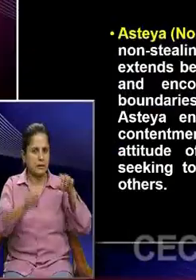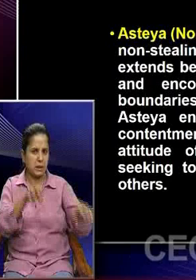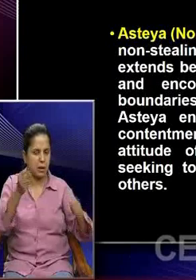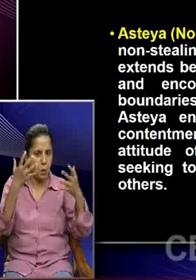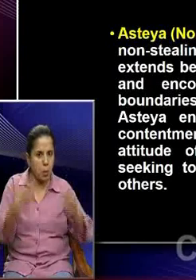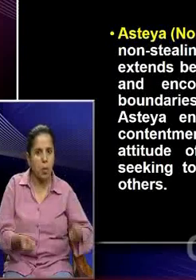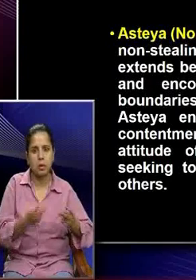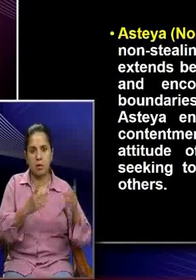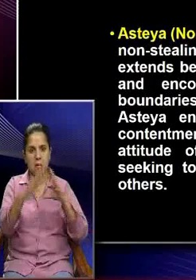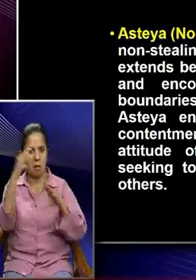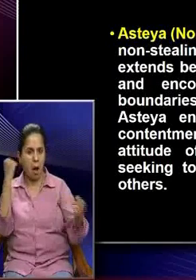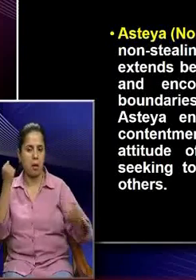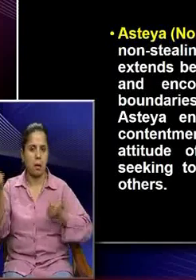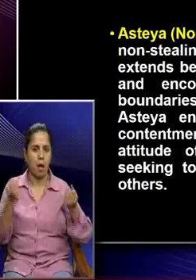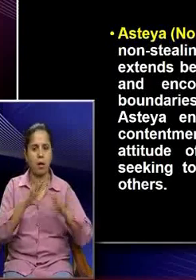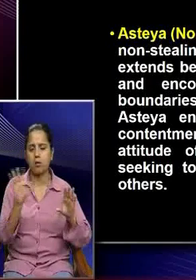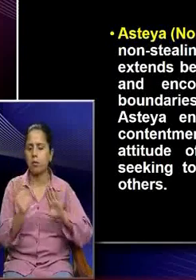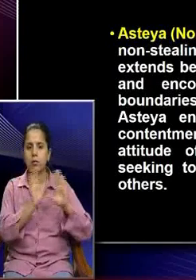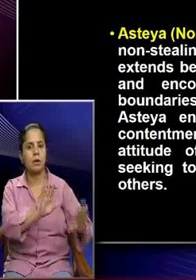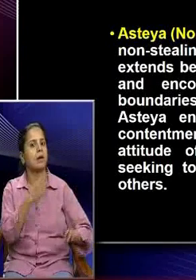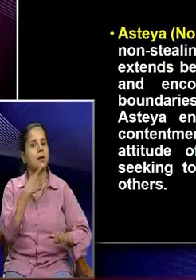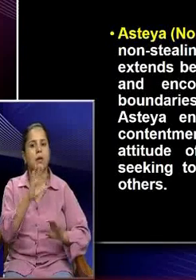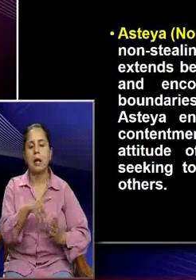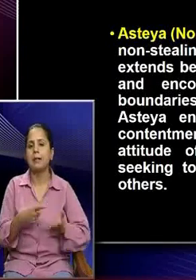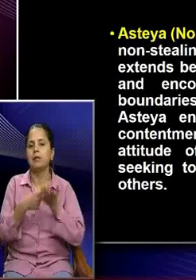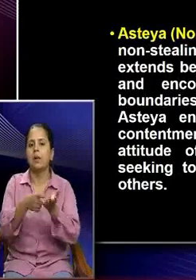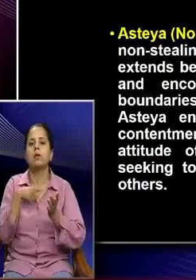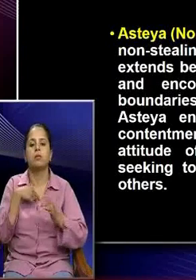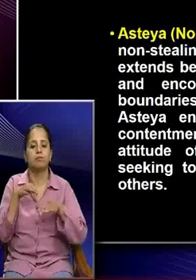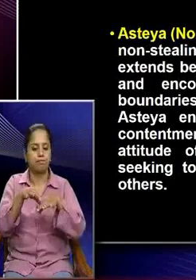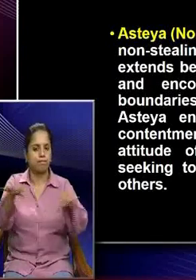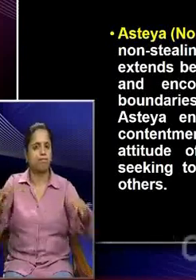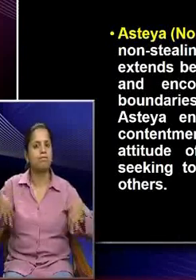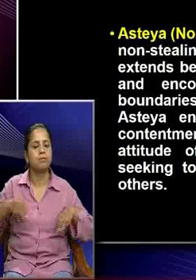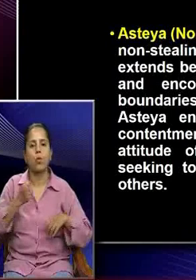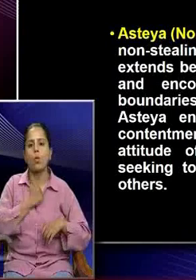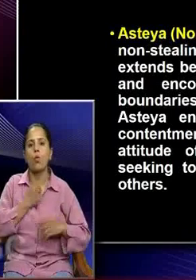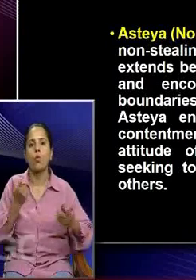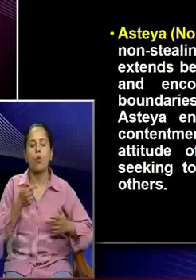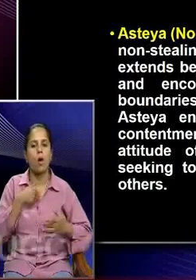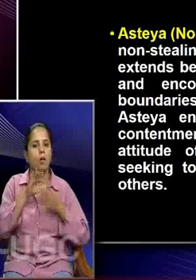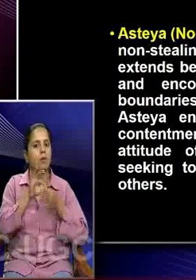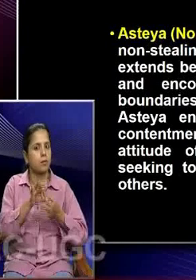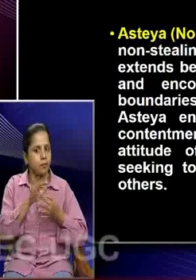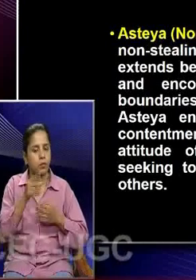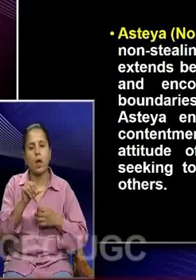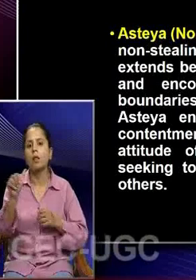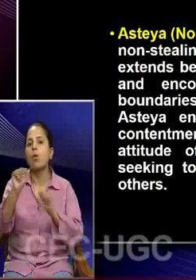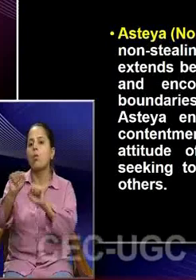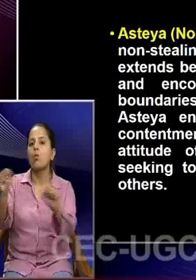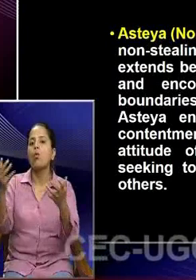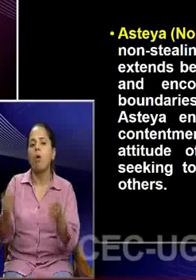and encompasses respecting the boundaries and the belongingness of others.